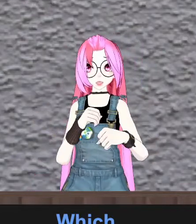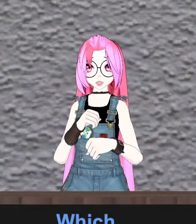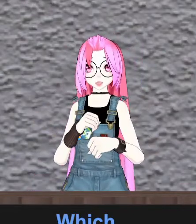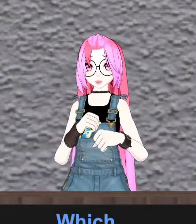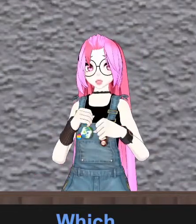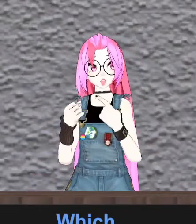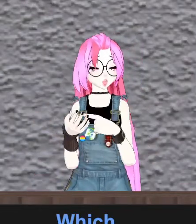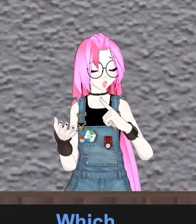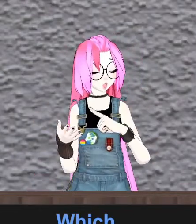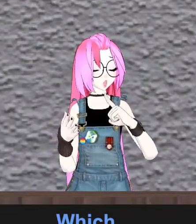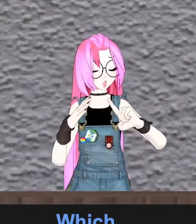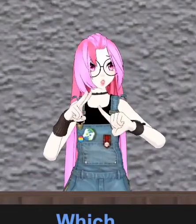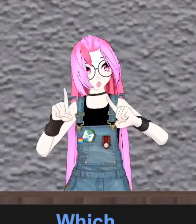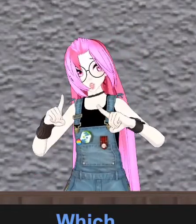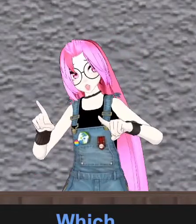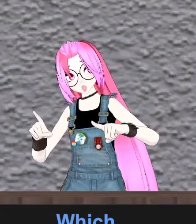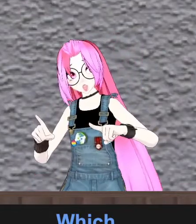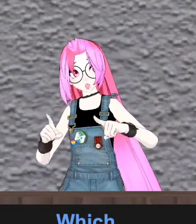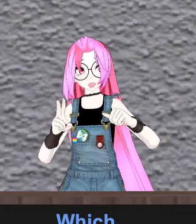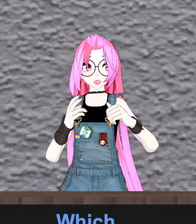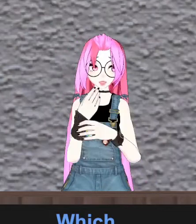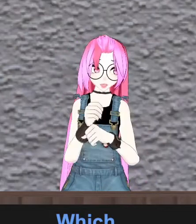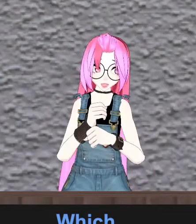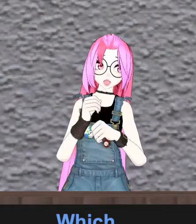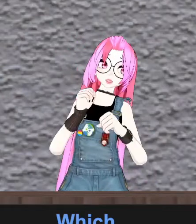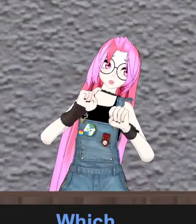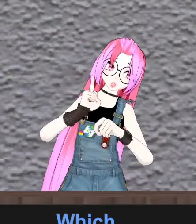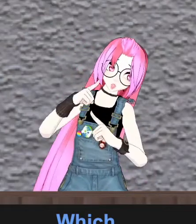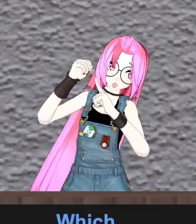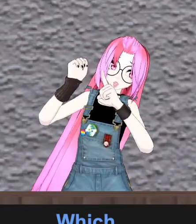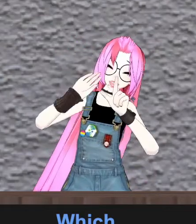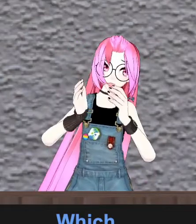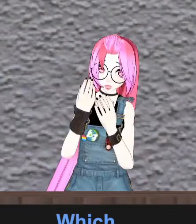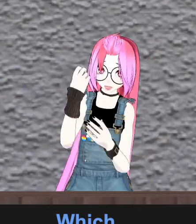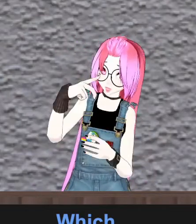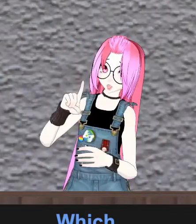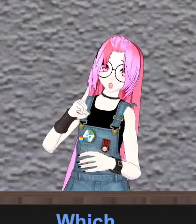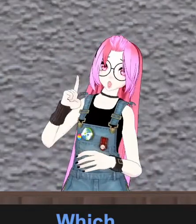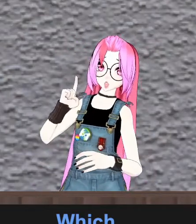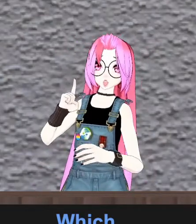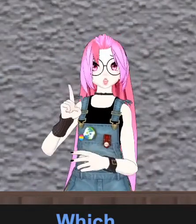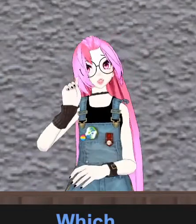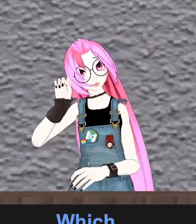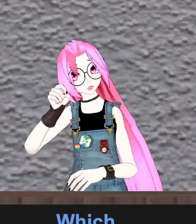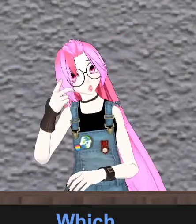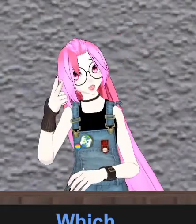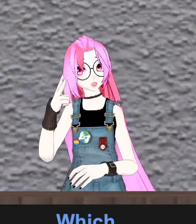encapsulated. And that can mean different things. It could either mean they have specific classes for deaf children, or it